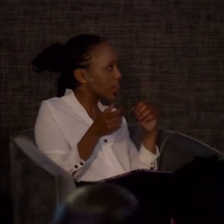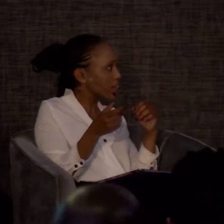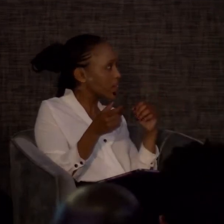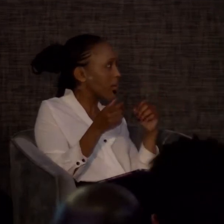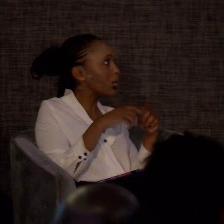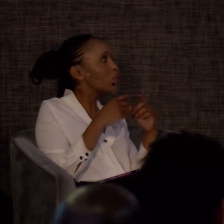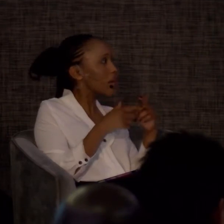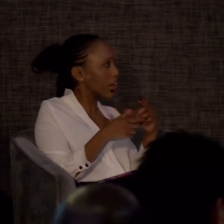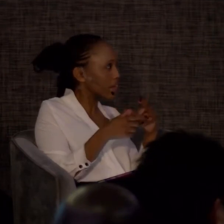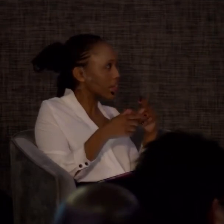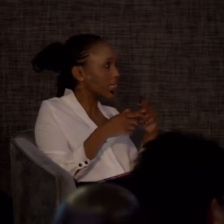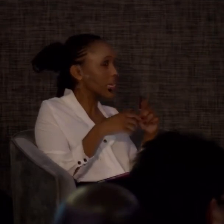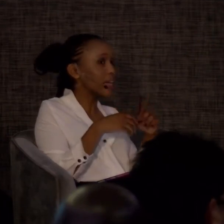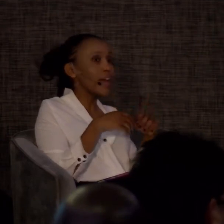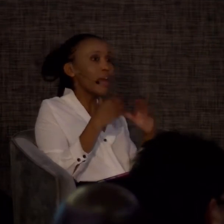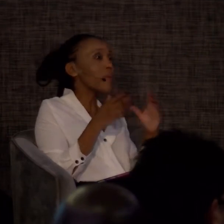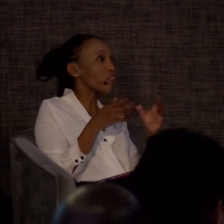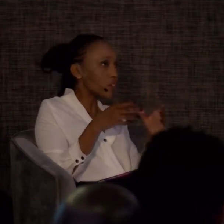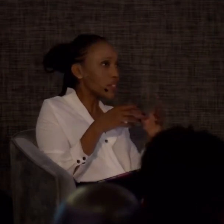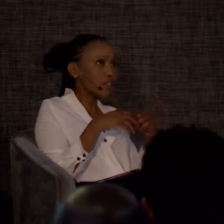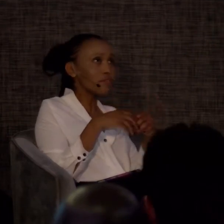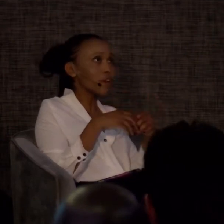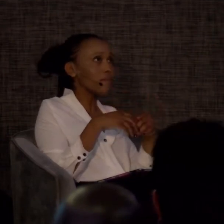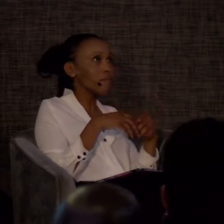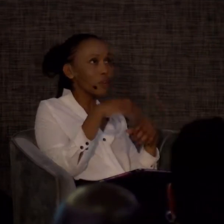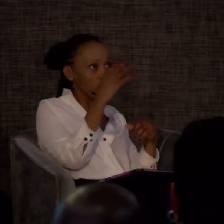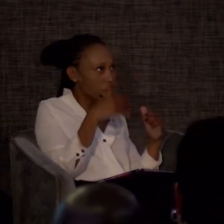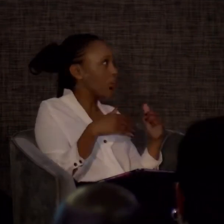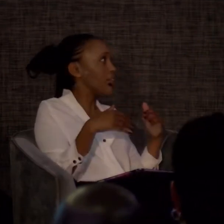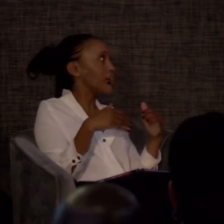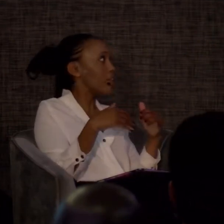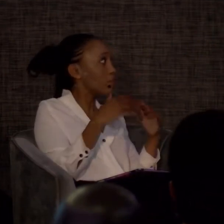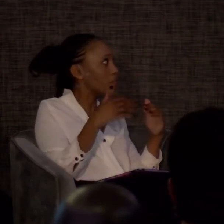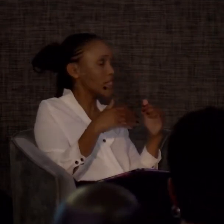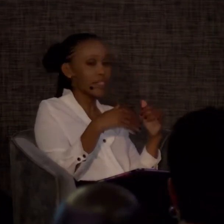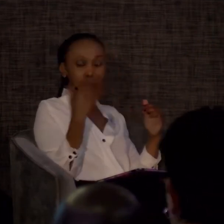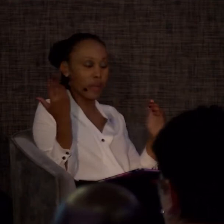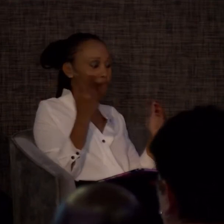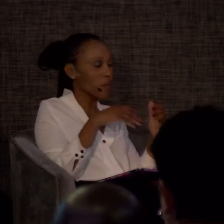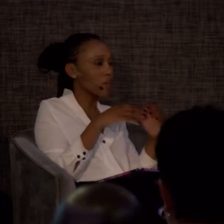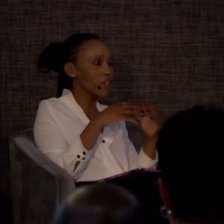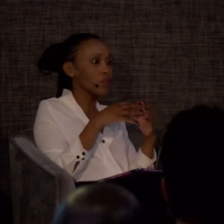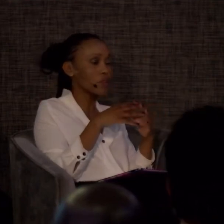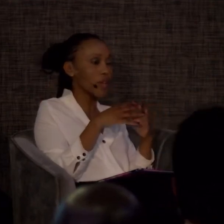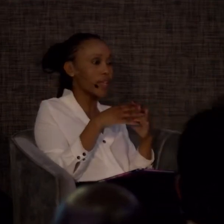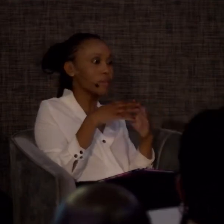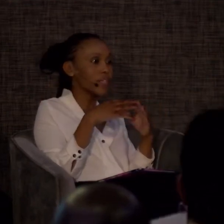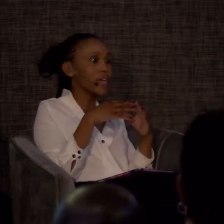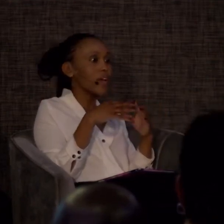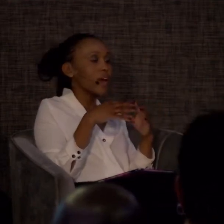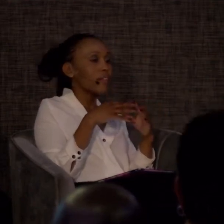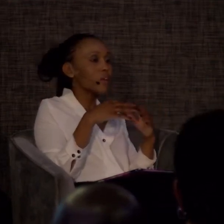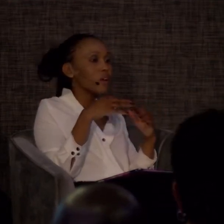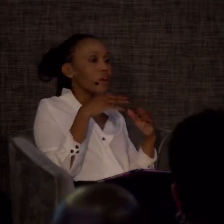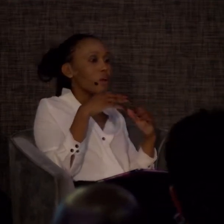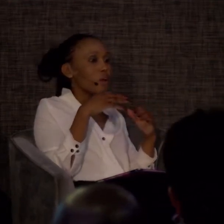drives that. How do we arrive at that? And I may not give an entire full list, and I'm happy for my colleagues to also add. But